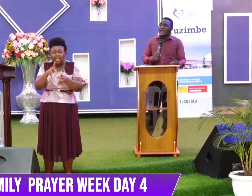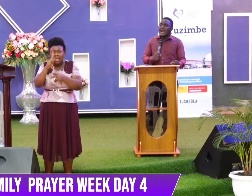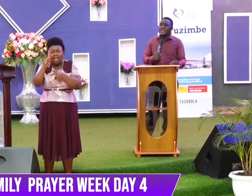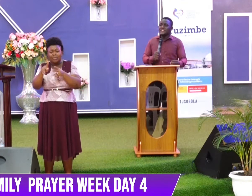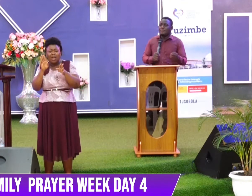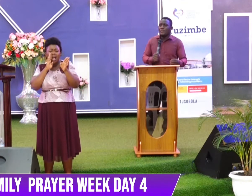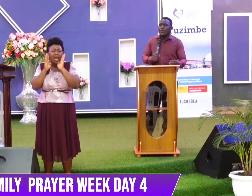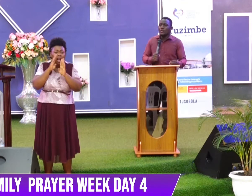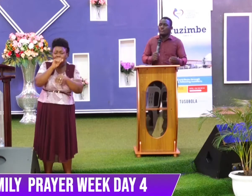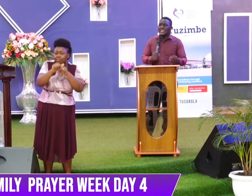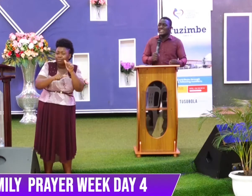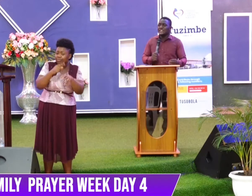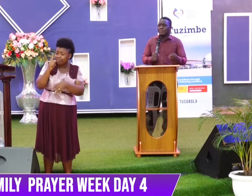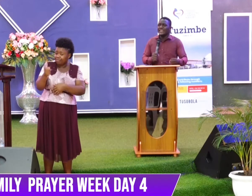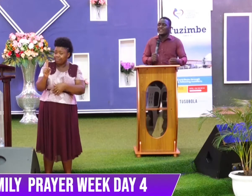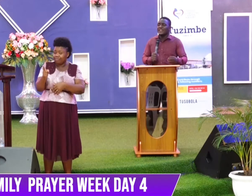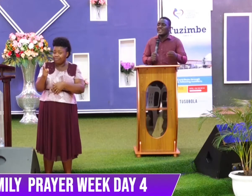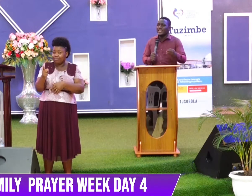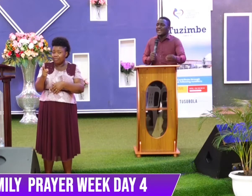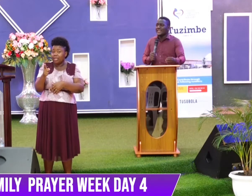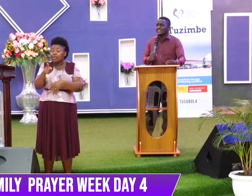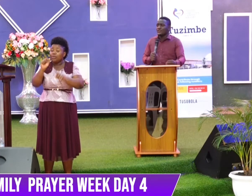abusive, amidst people who really speak